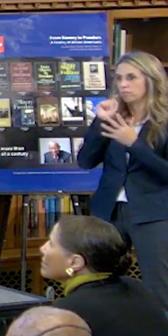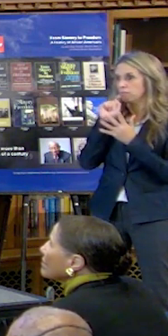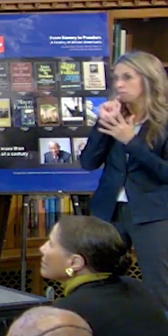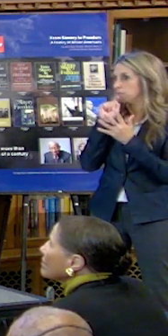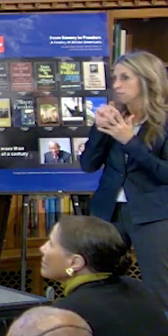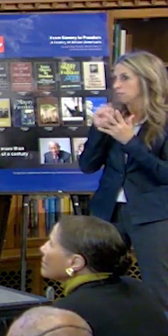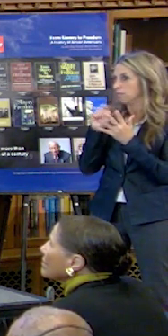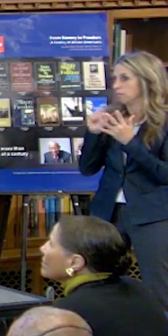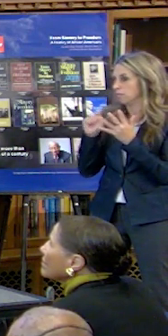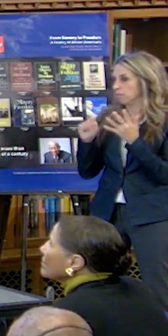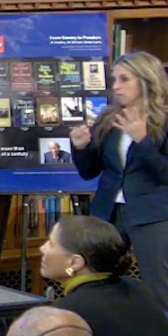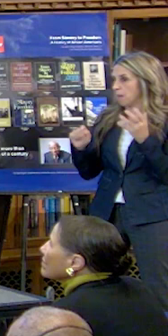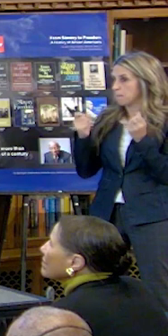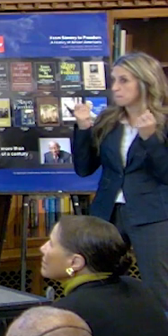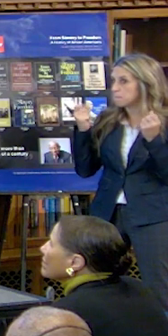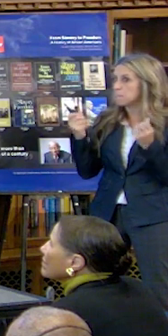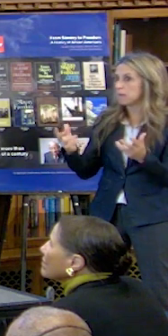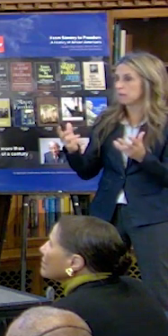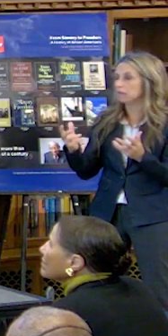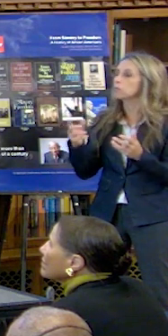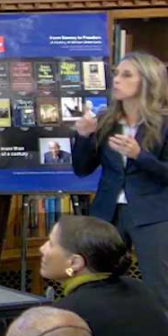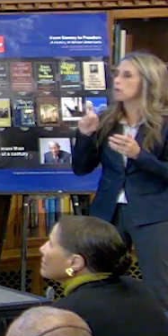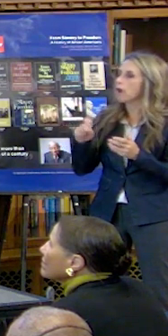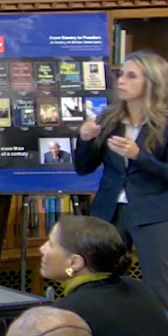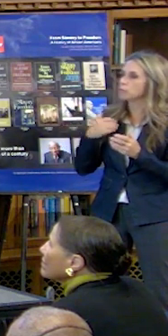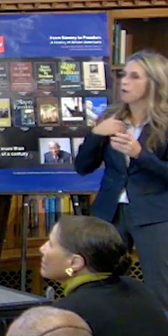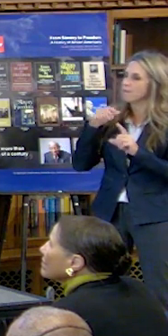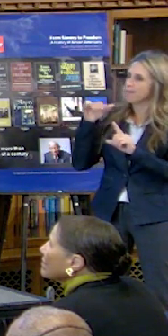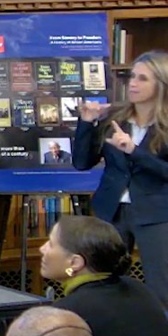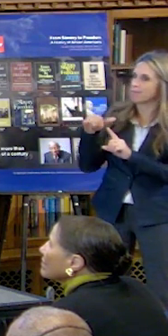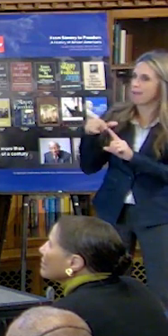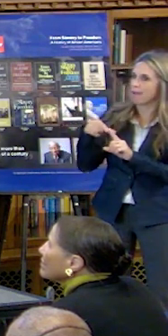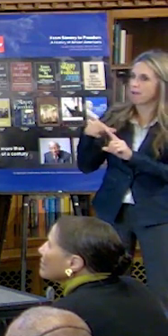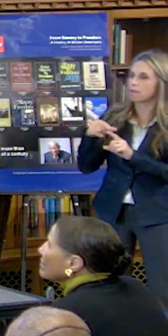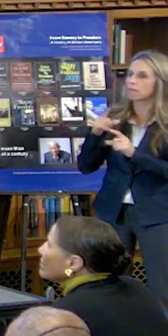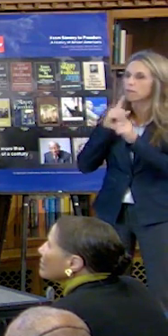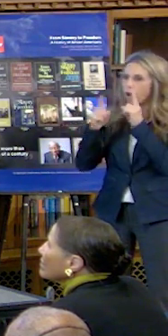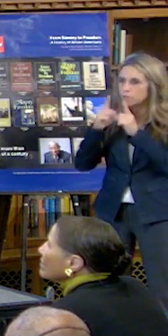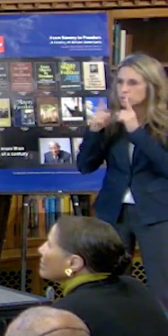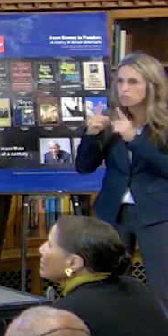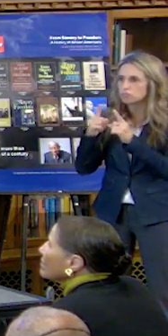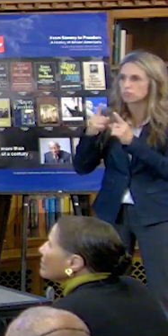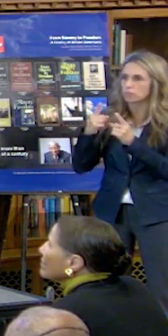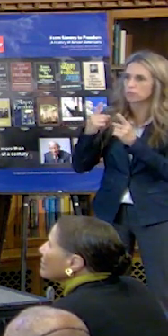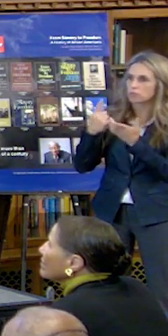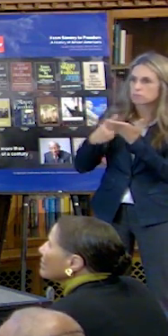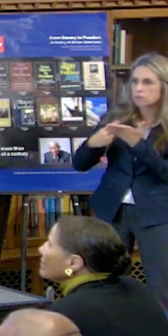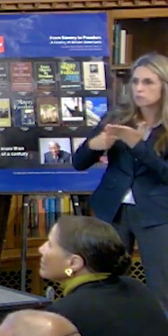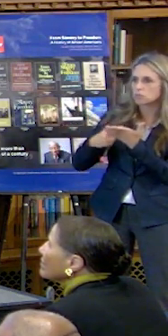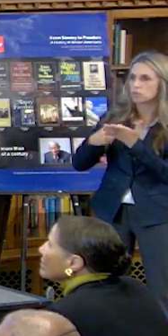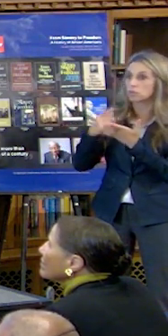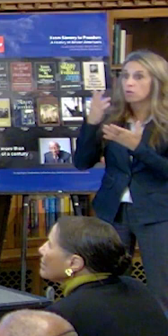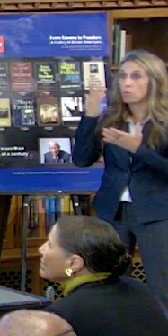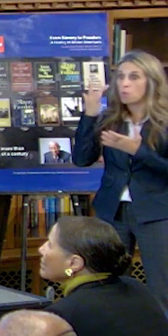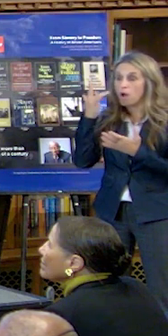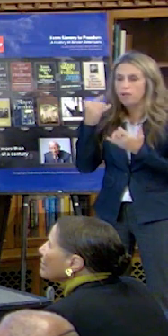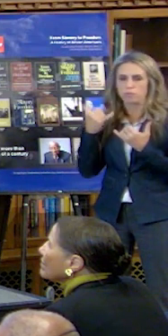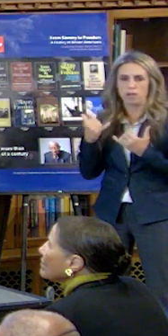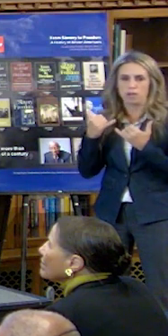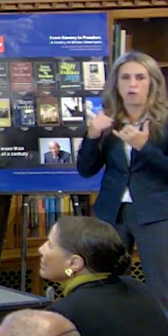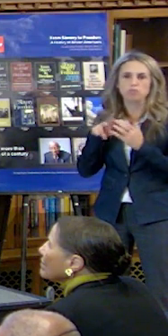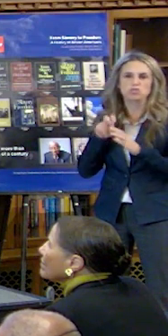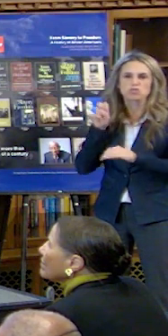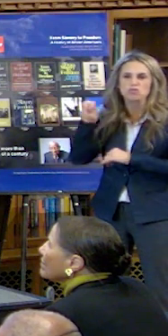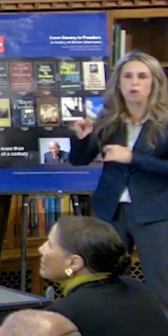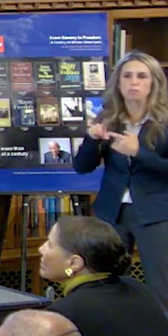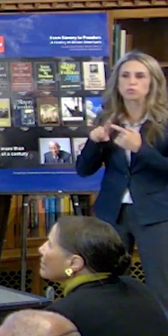have that hard conversation about what that means and what what we we're skipping to let's